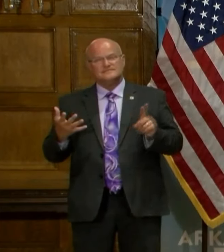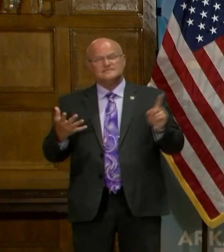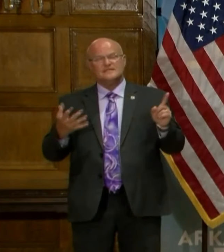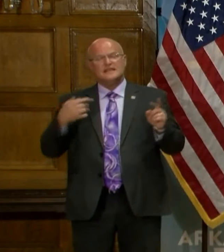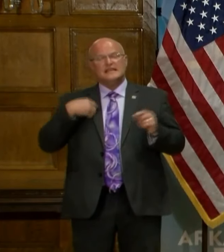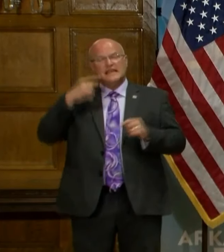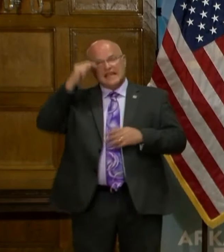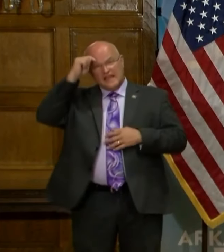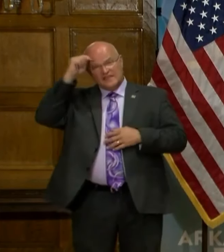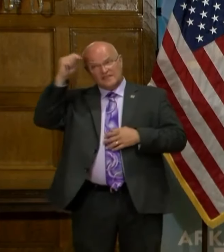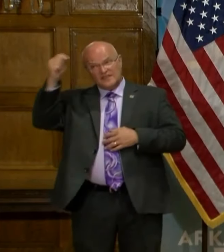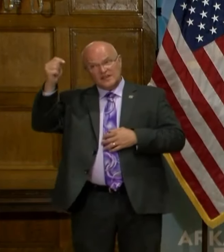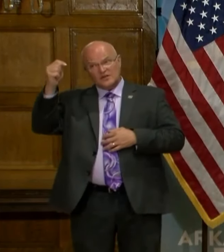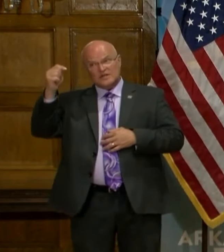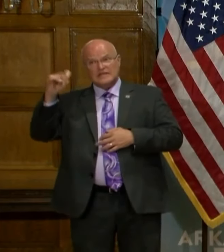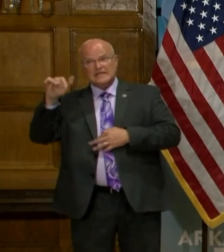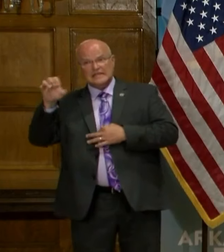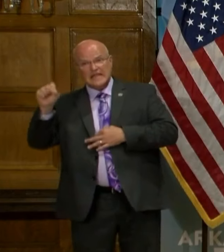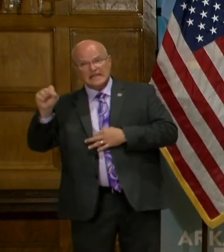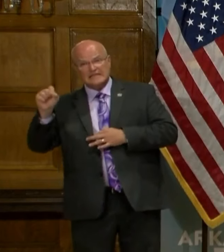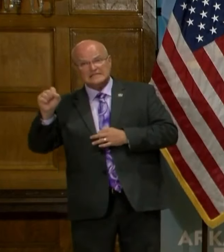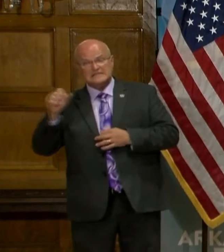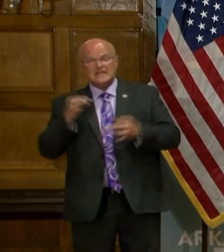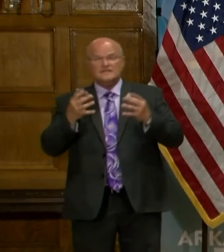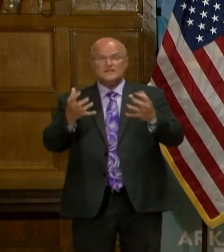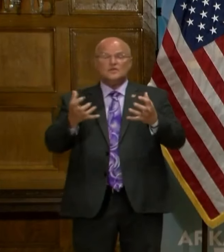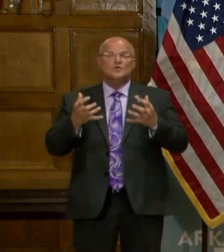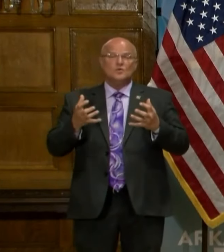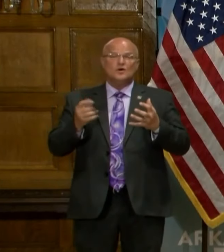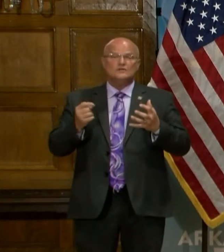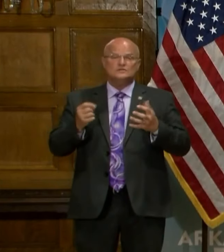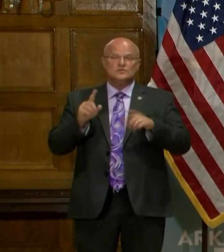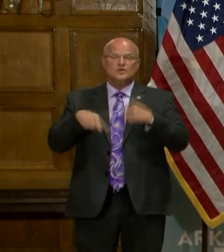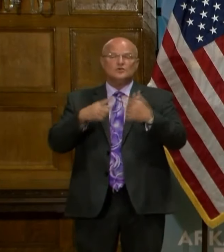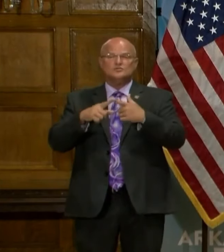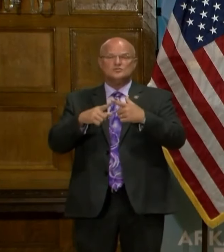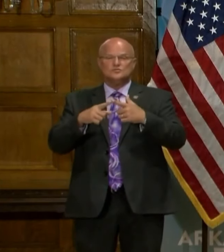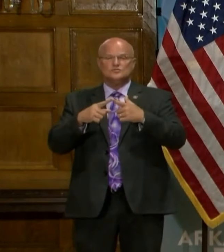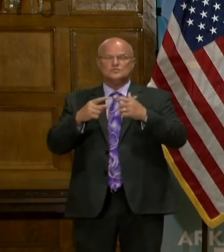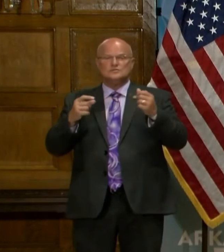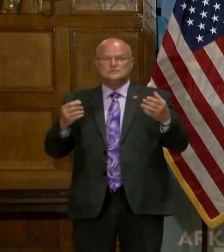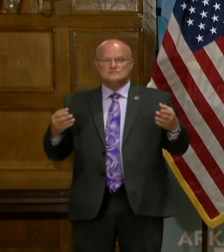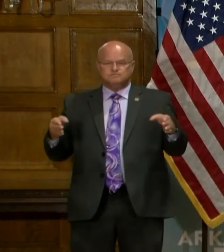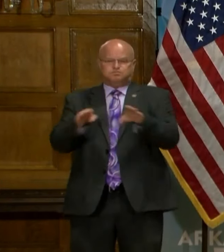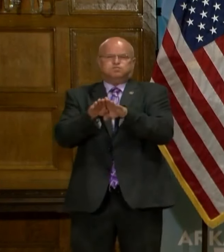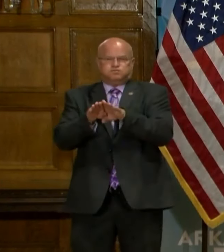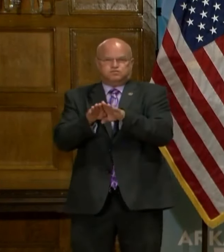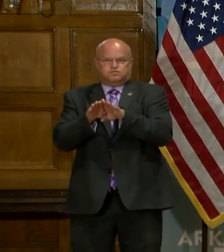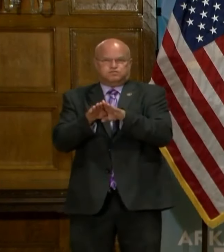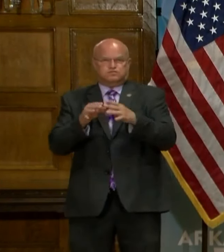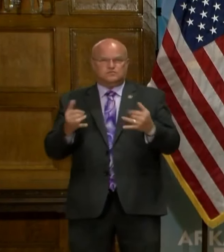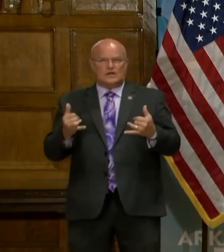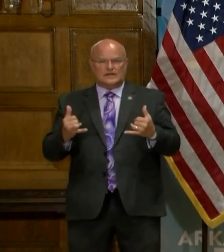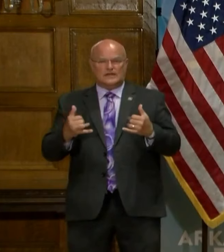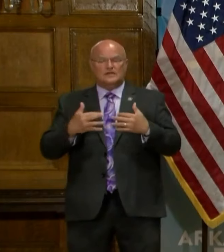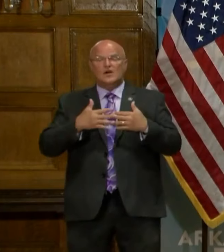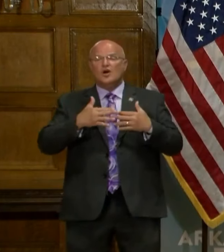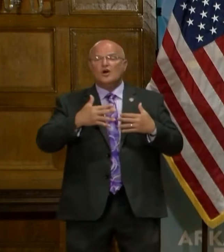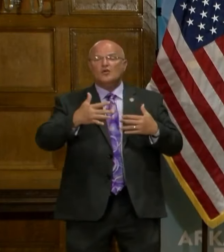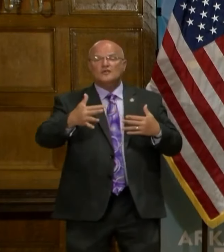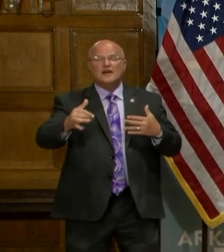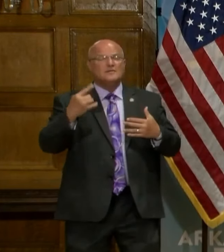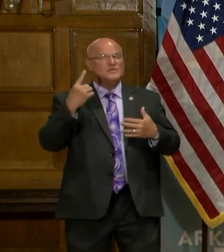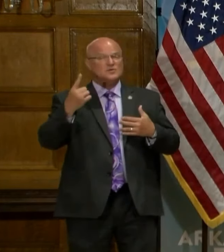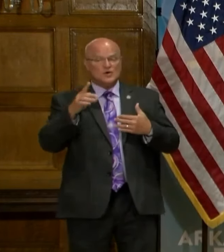In theory, yes. If you want to go to a lockdown right now, over time, that is